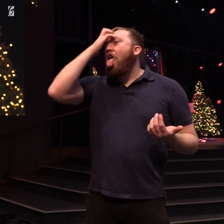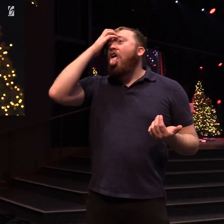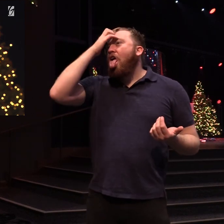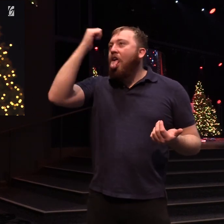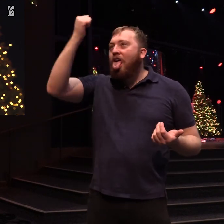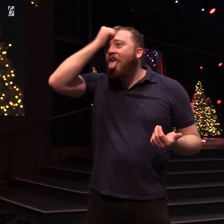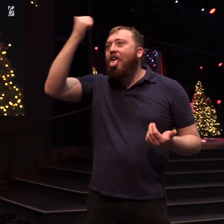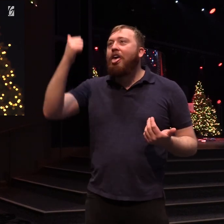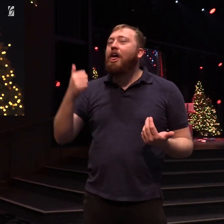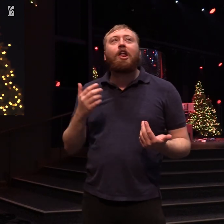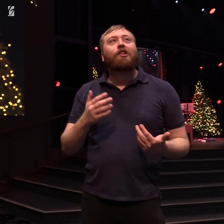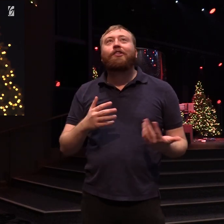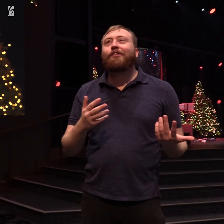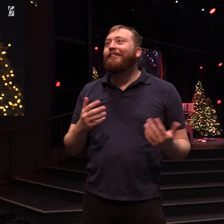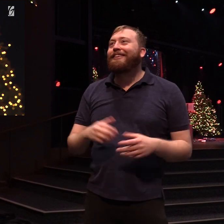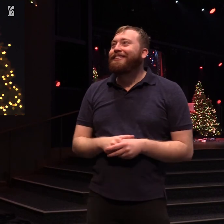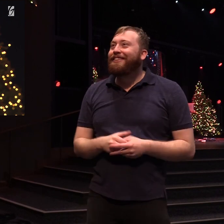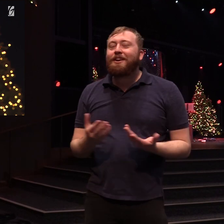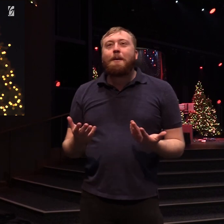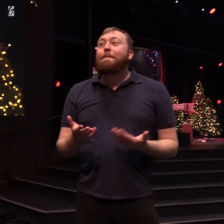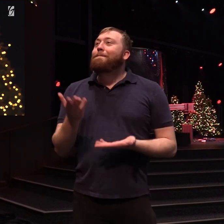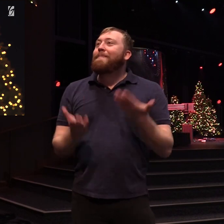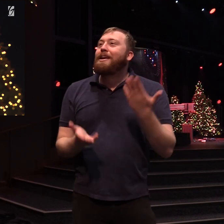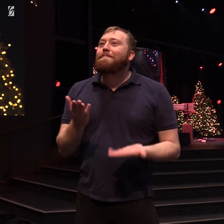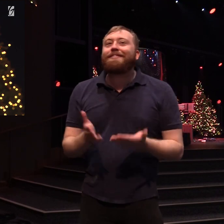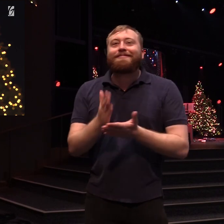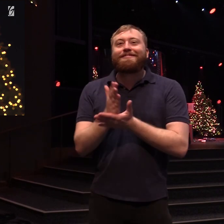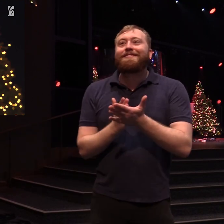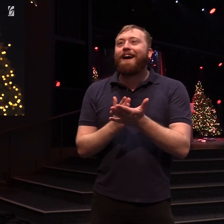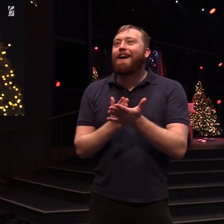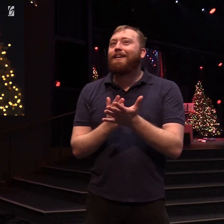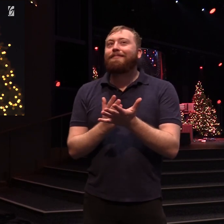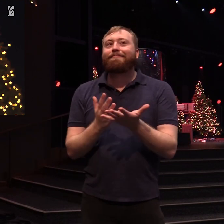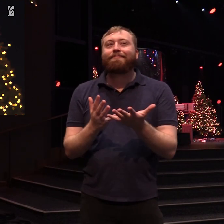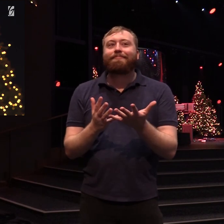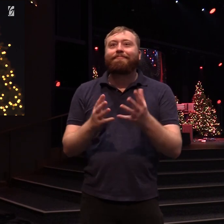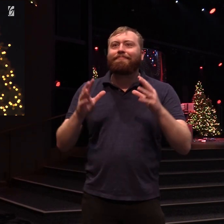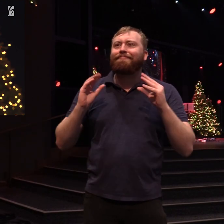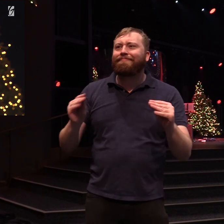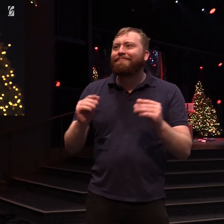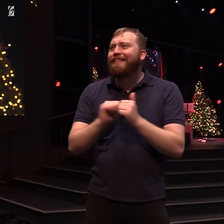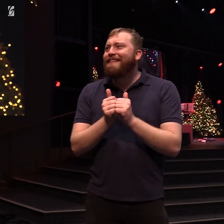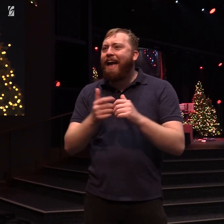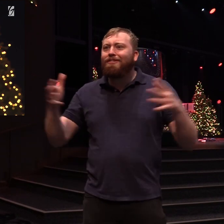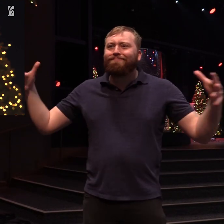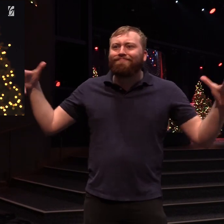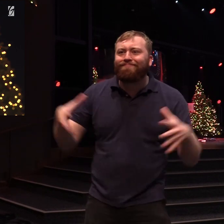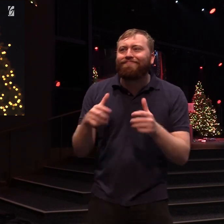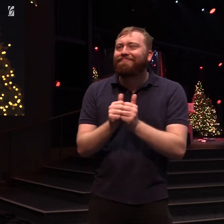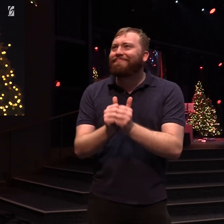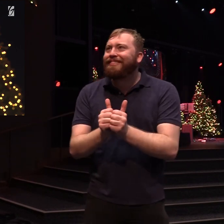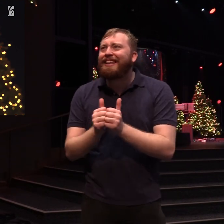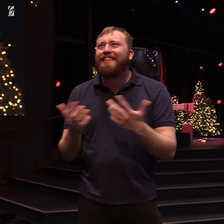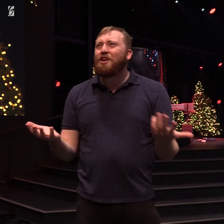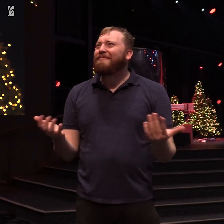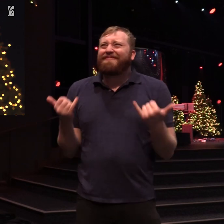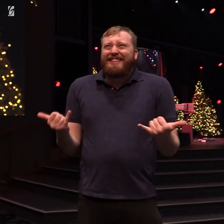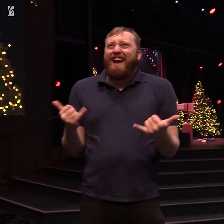Looking for instructions if some assembly is required. 'Tis the season to be